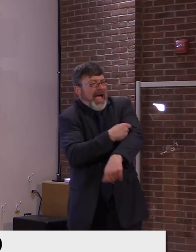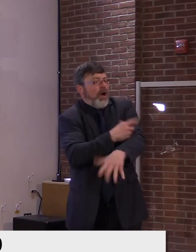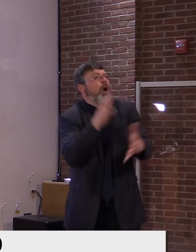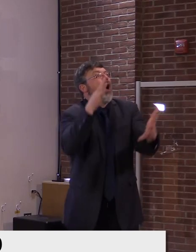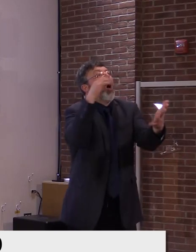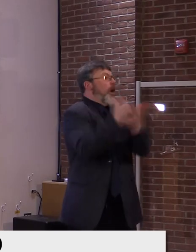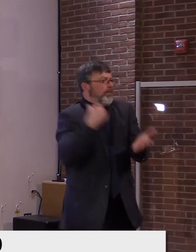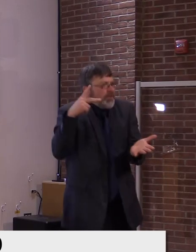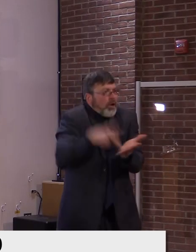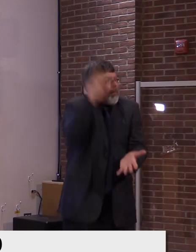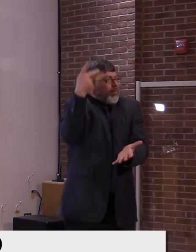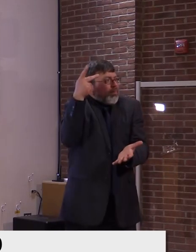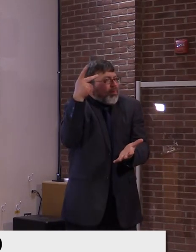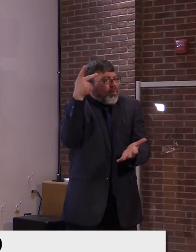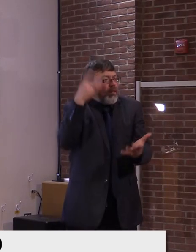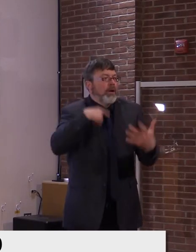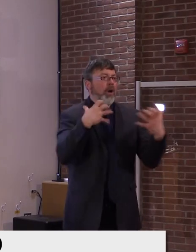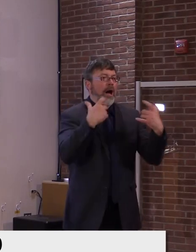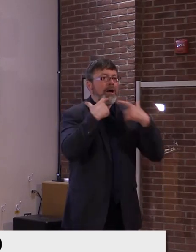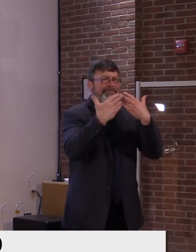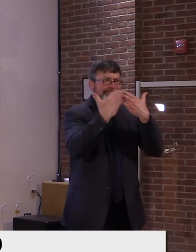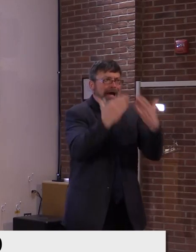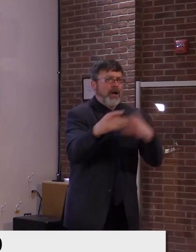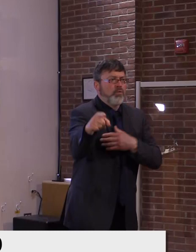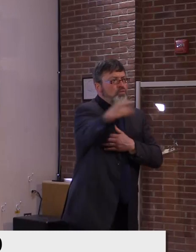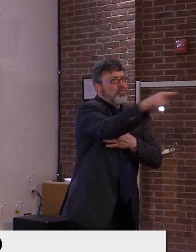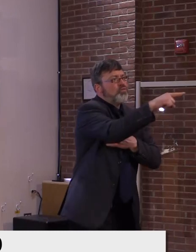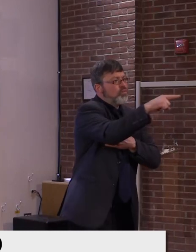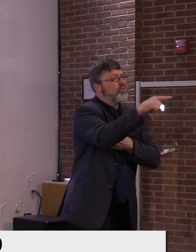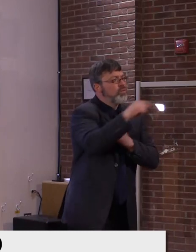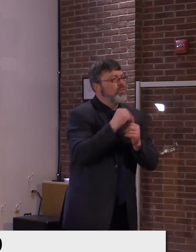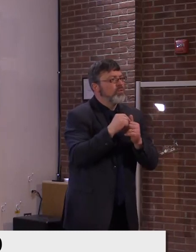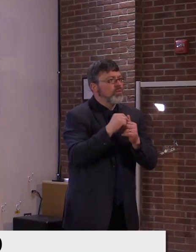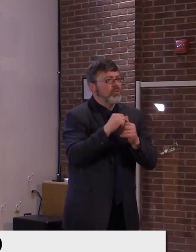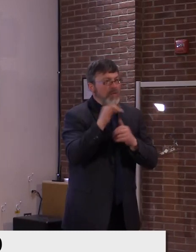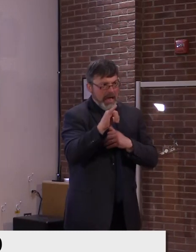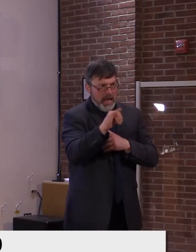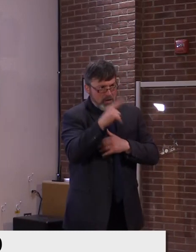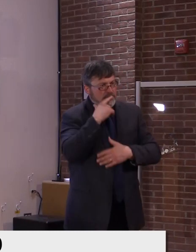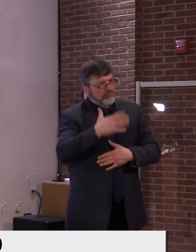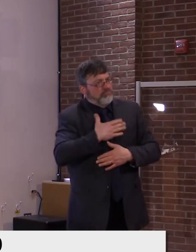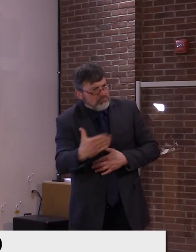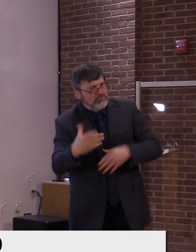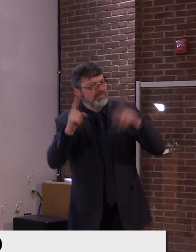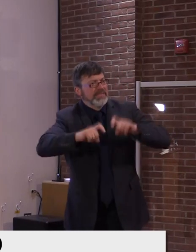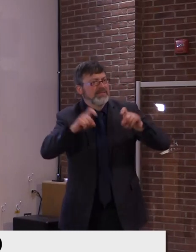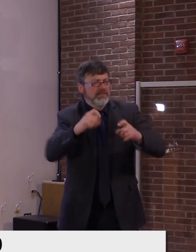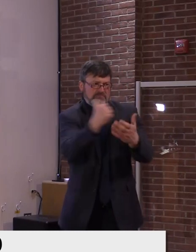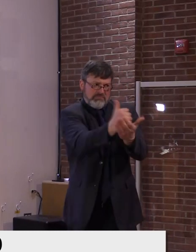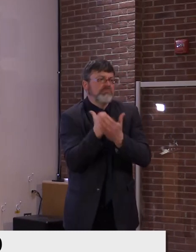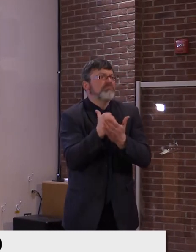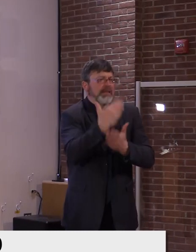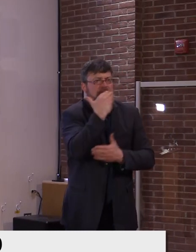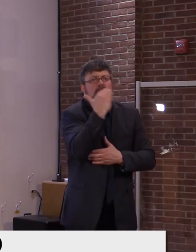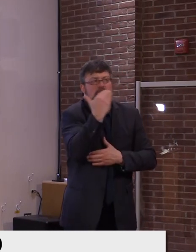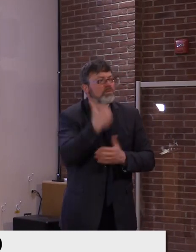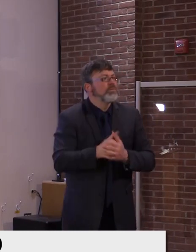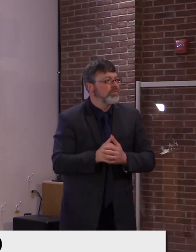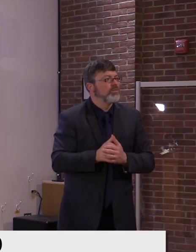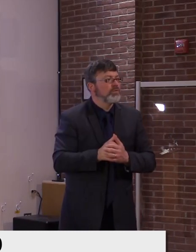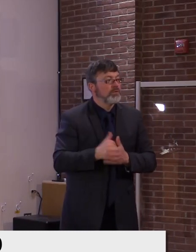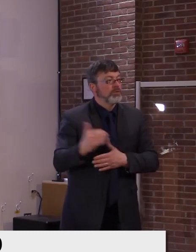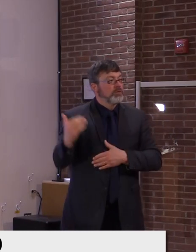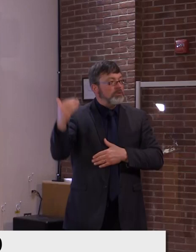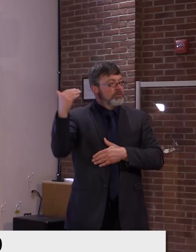and we certainly encourage everyone to consider doing the same. Now, taking a look at the forecast that we presented in